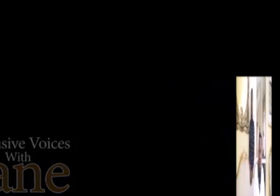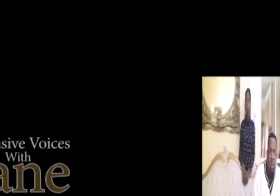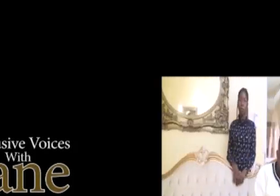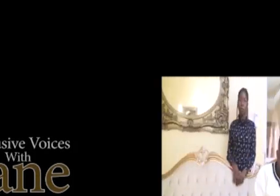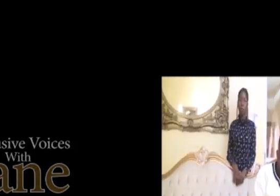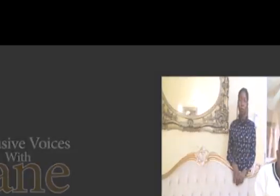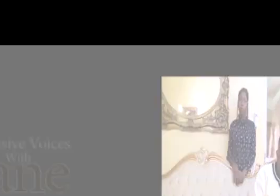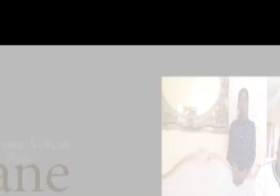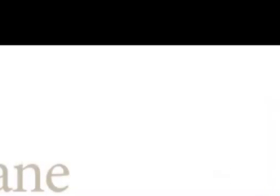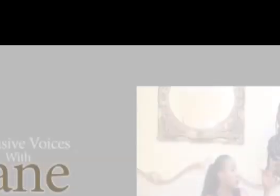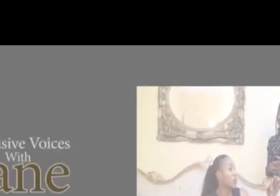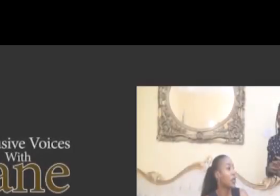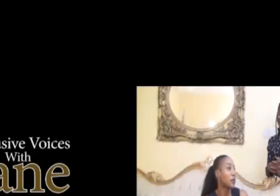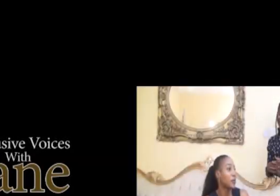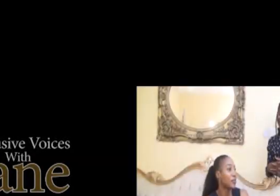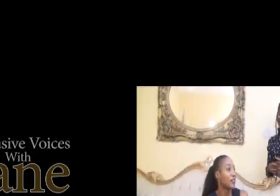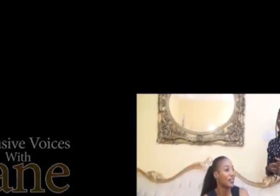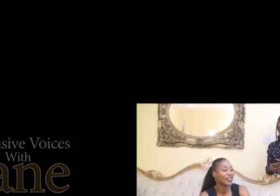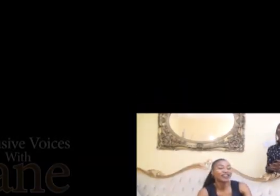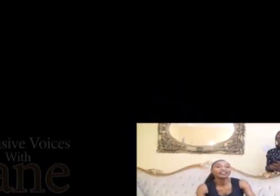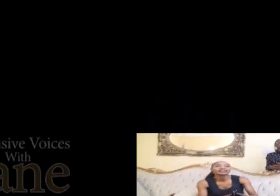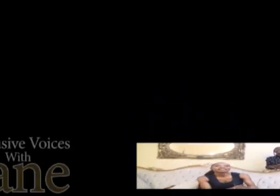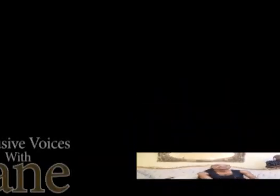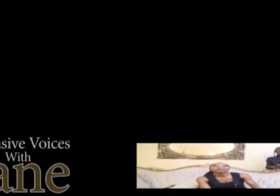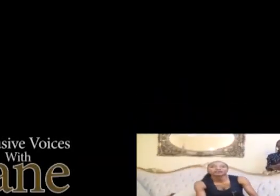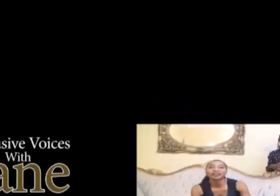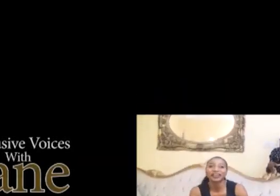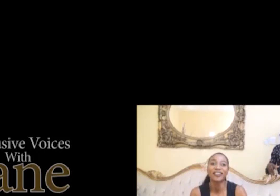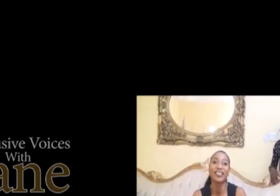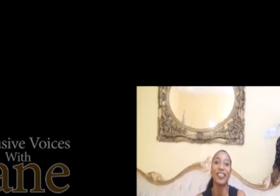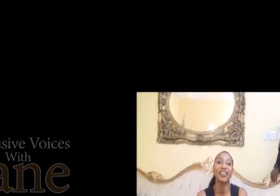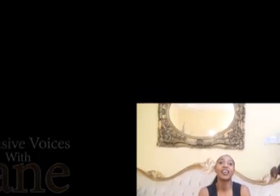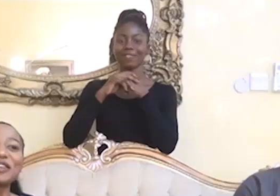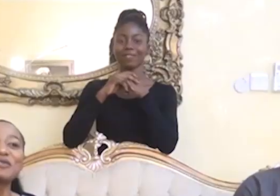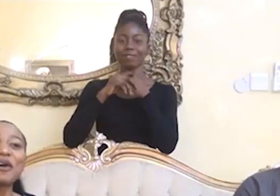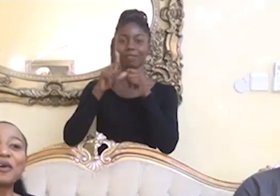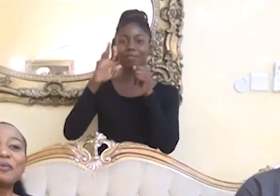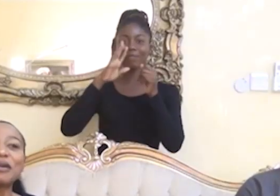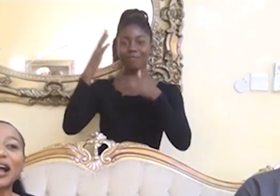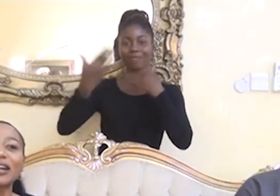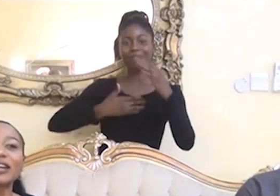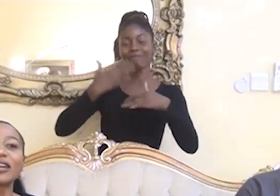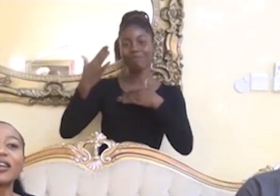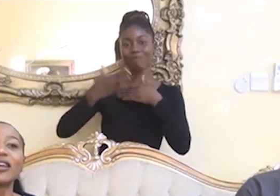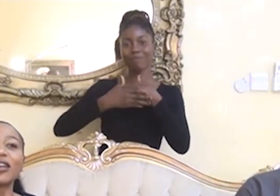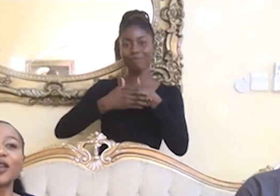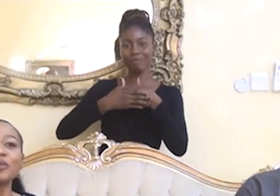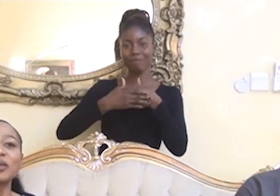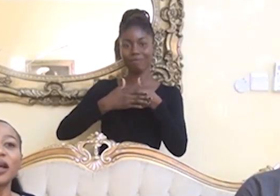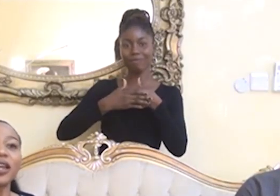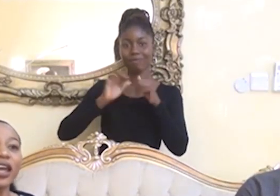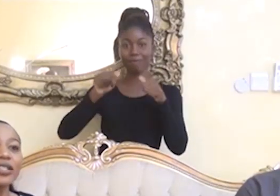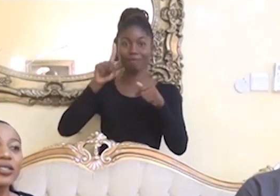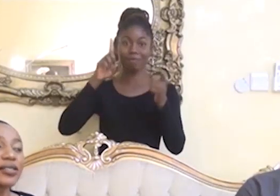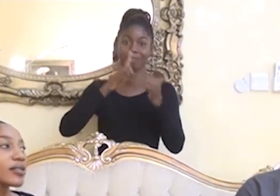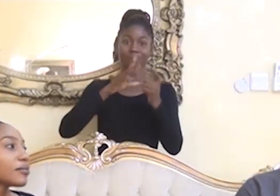to change my mind, 'cause love was my taboo. You're welcome back. Can you meet